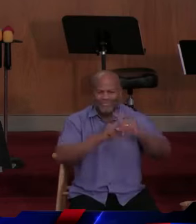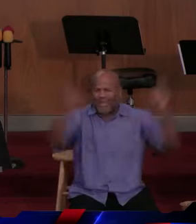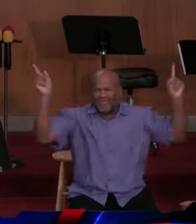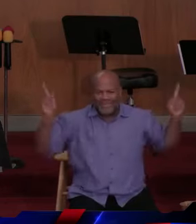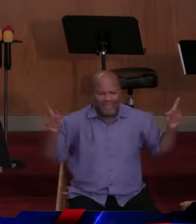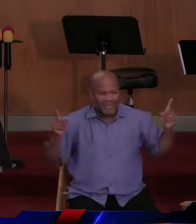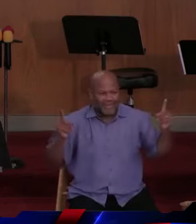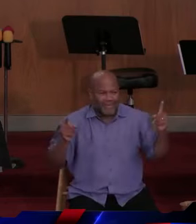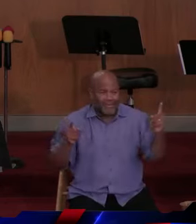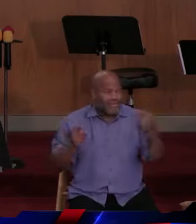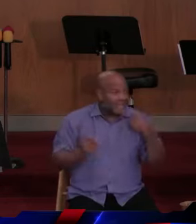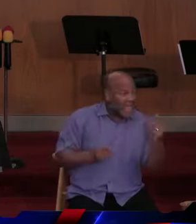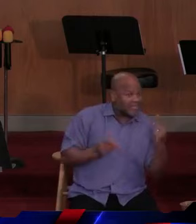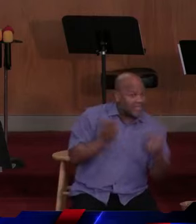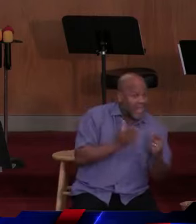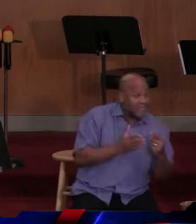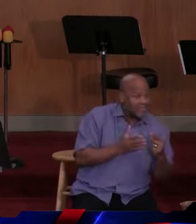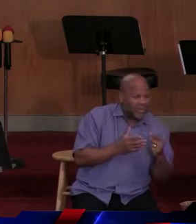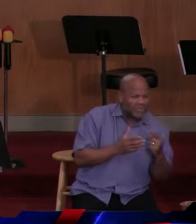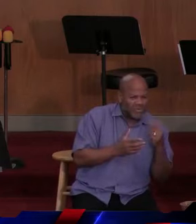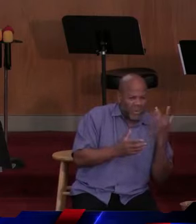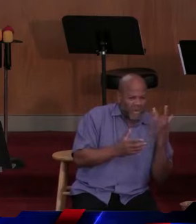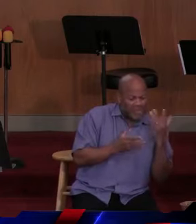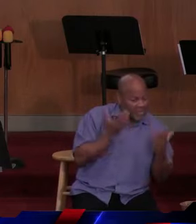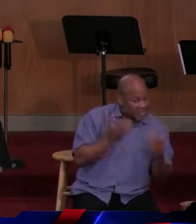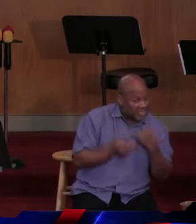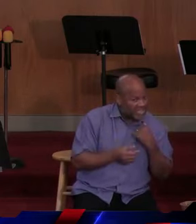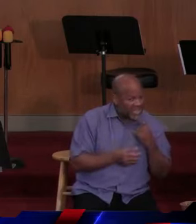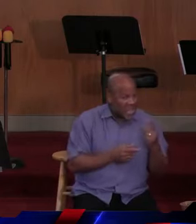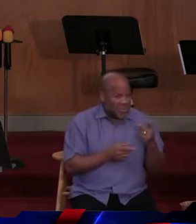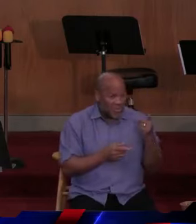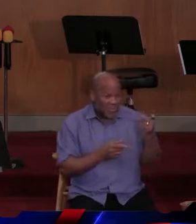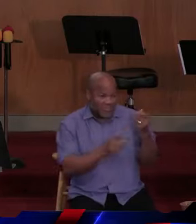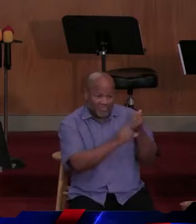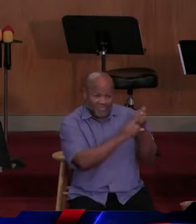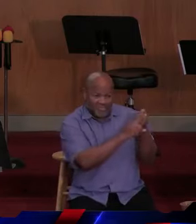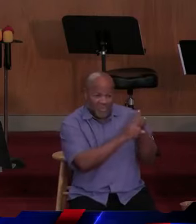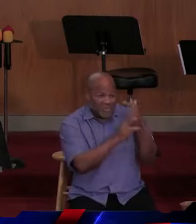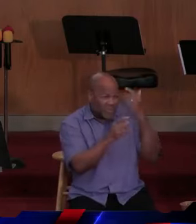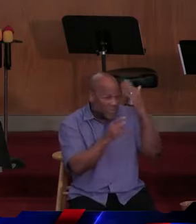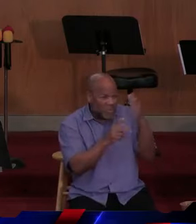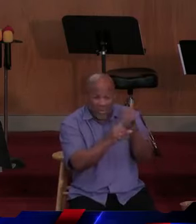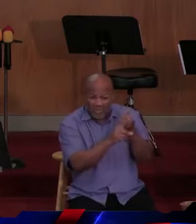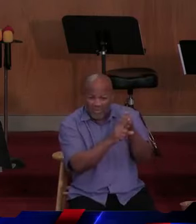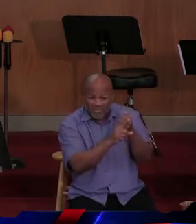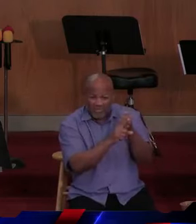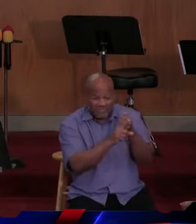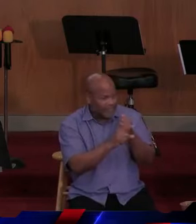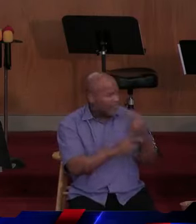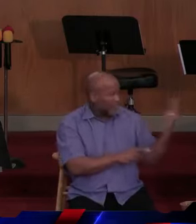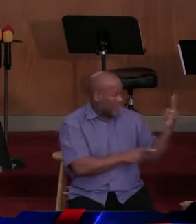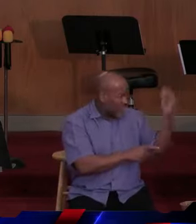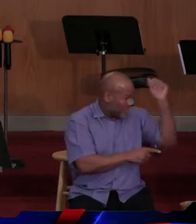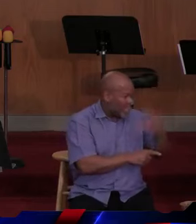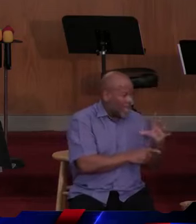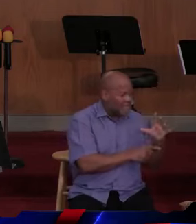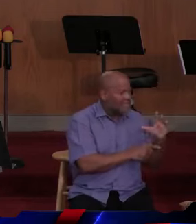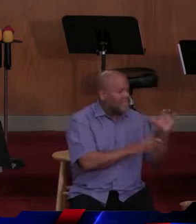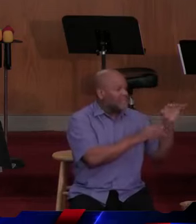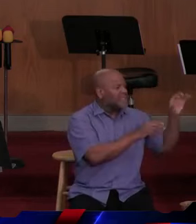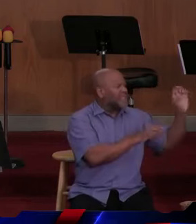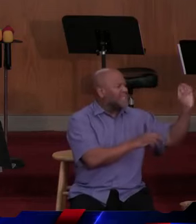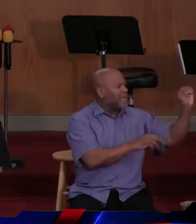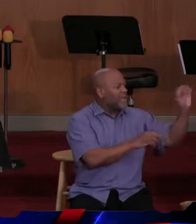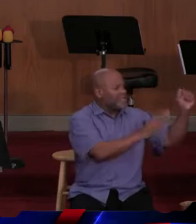not know him yourself? These two men immediately left Emmaus, returned to Jerusalem to tell the